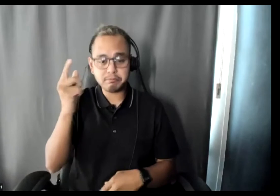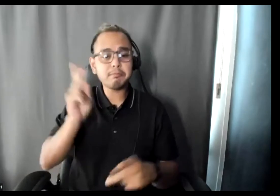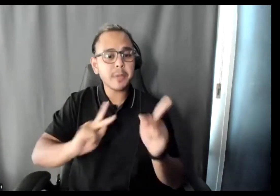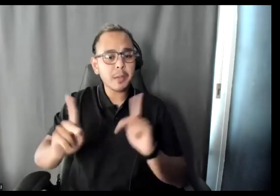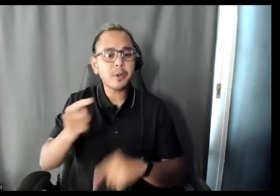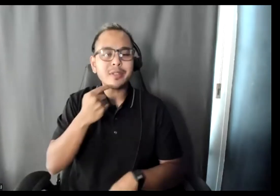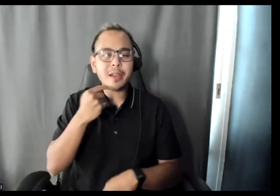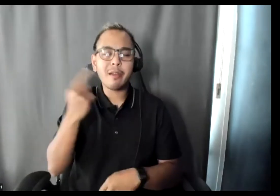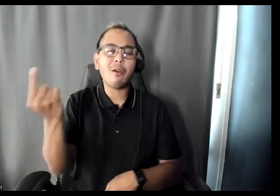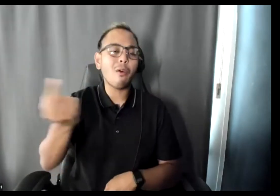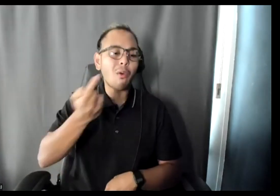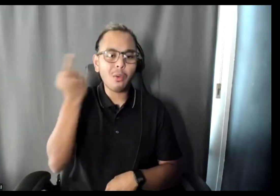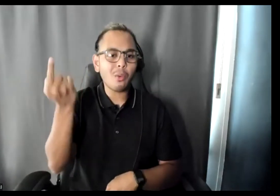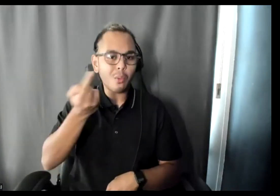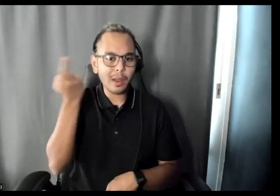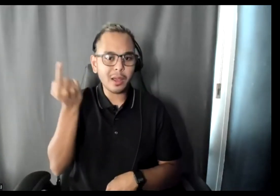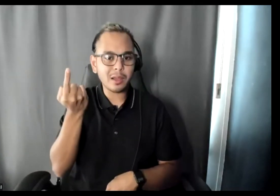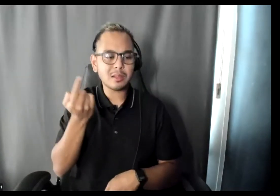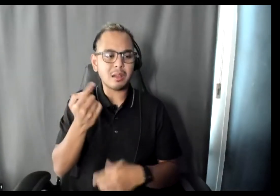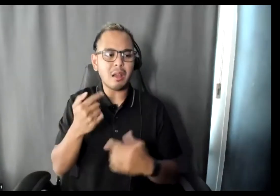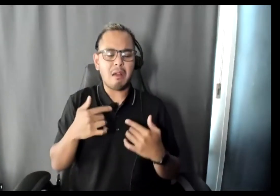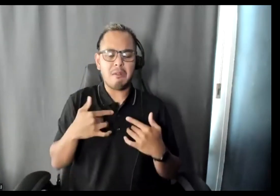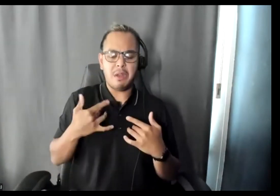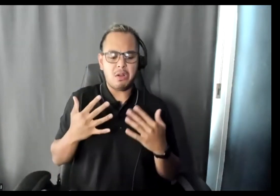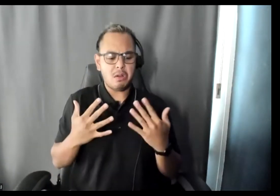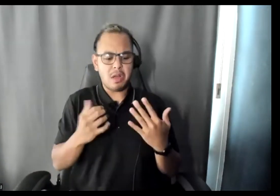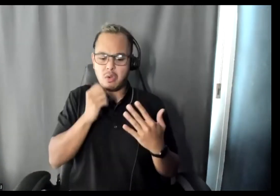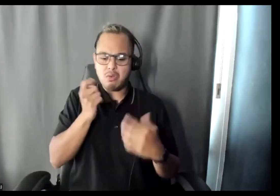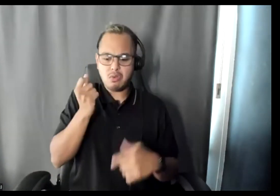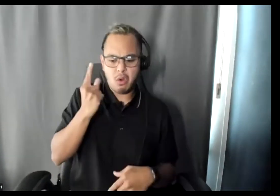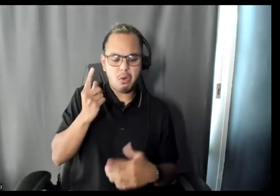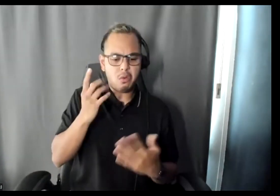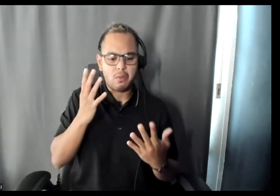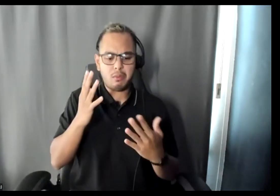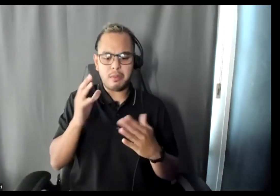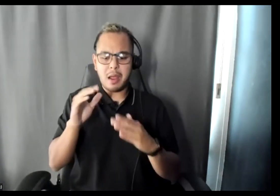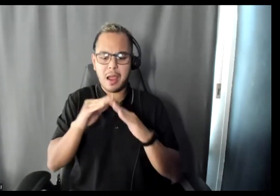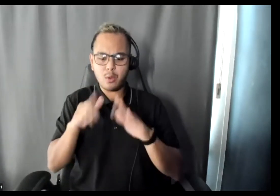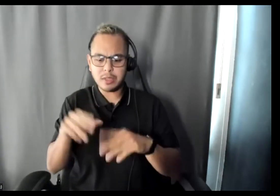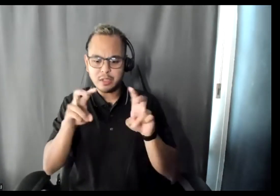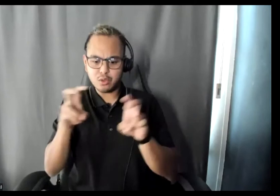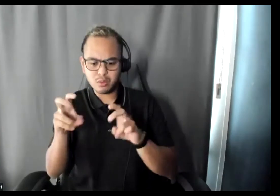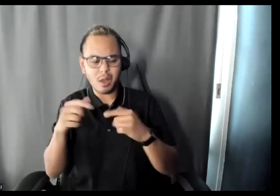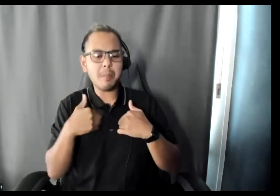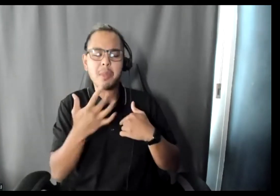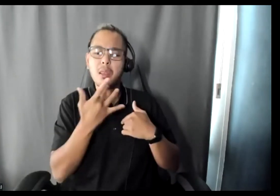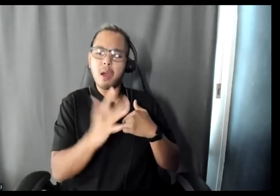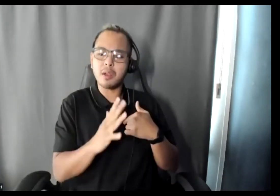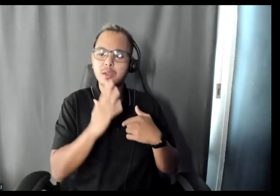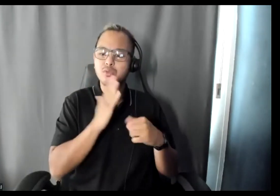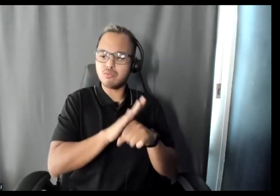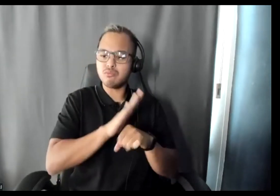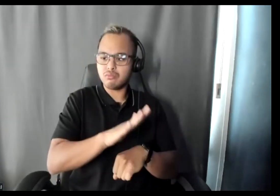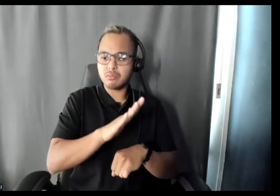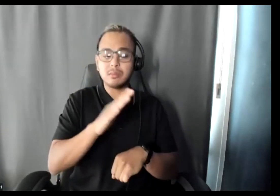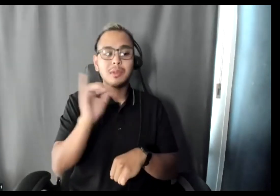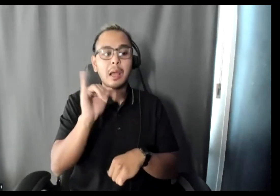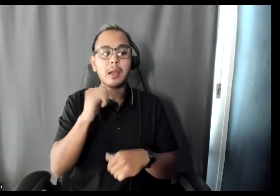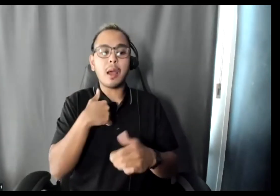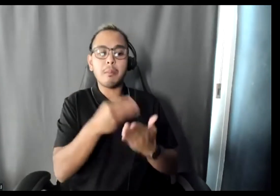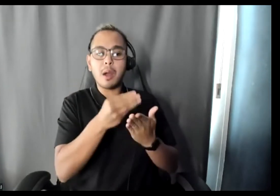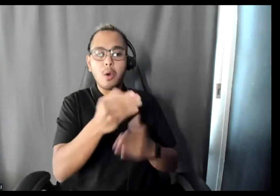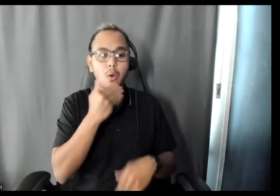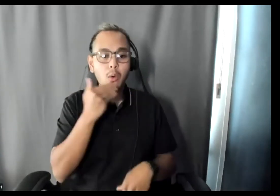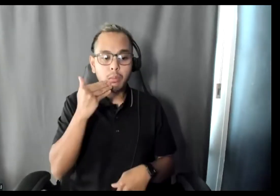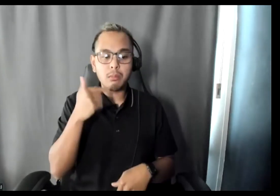not involved with housing issues so much because they feel, quote unquote, lucky to have bought a home, for example, when it was still affordable to do so in their